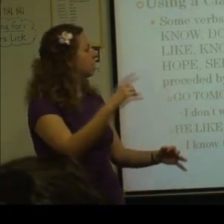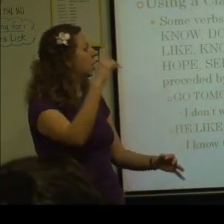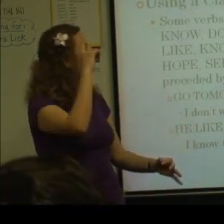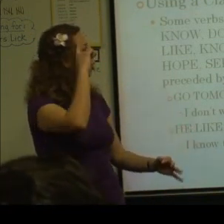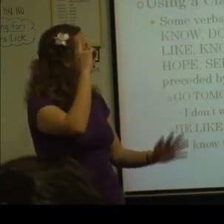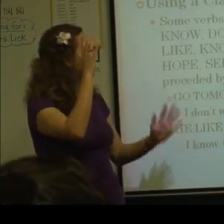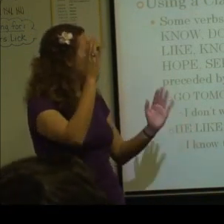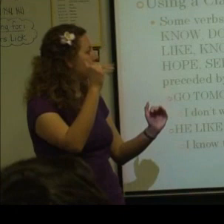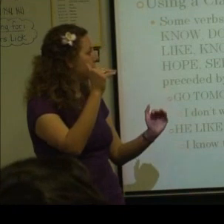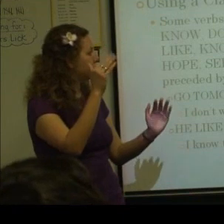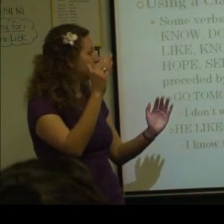hope,